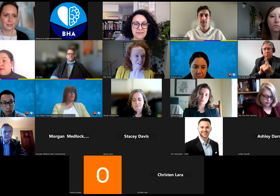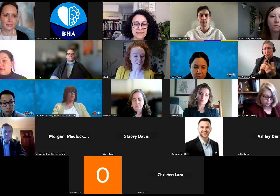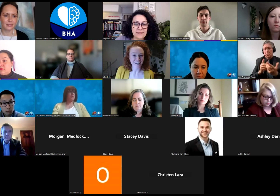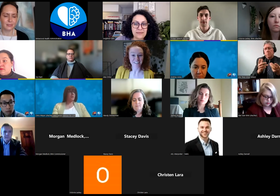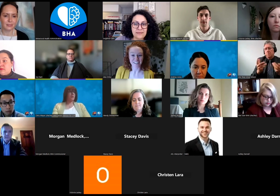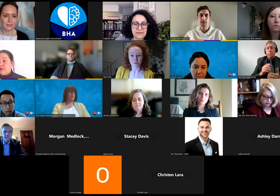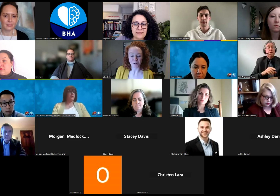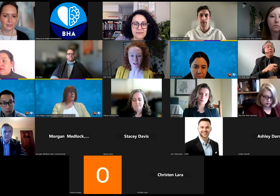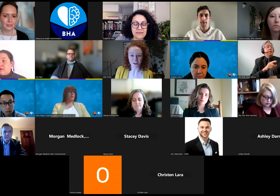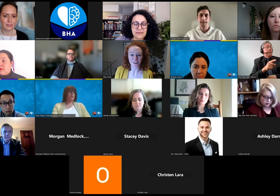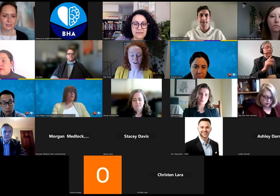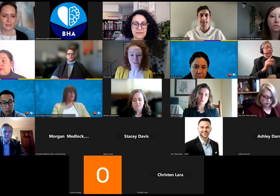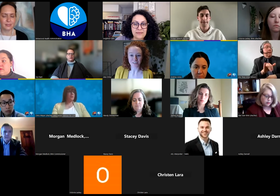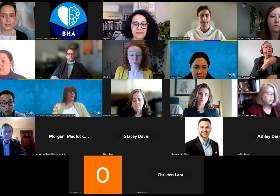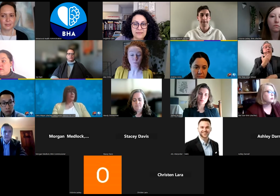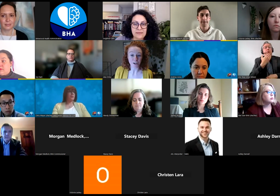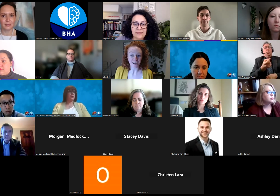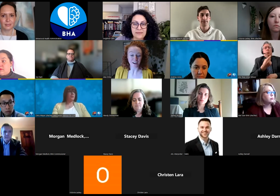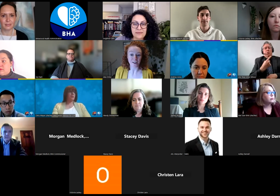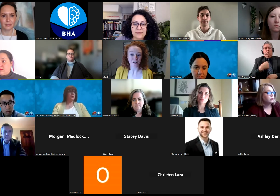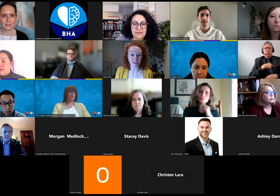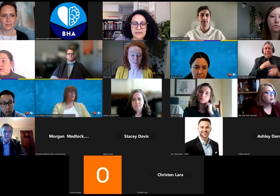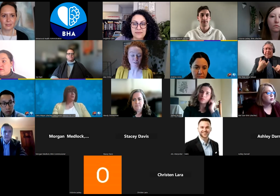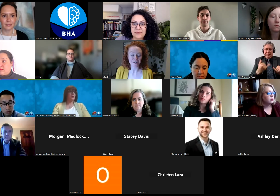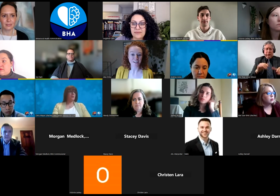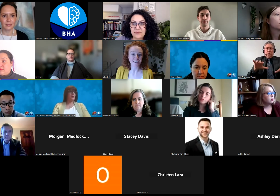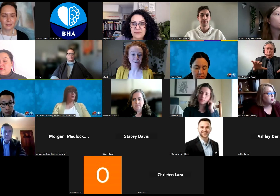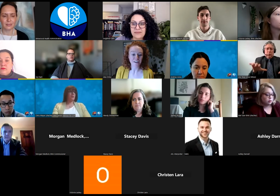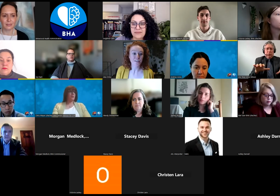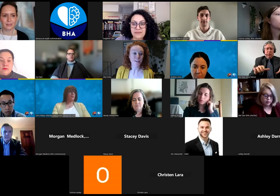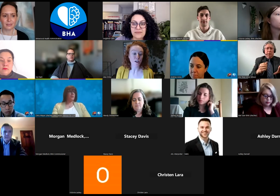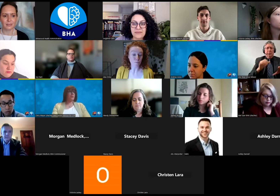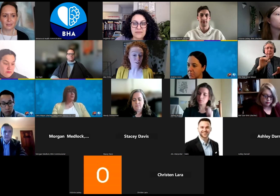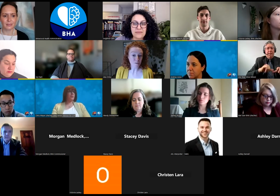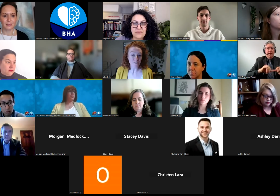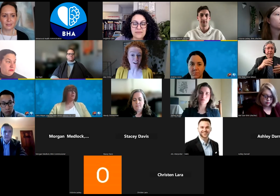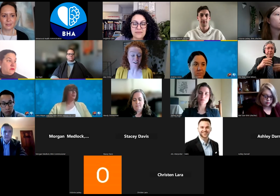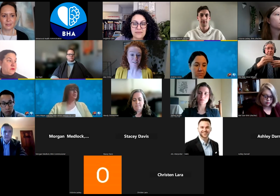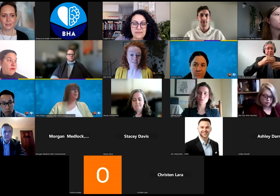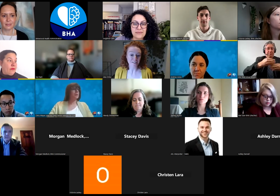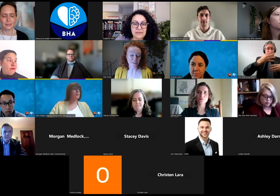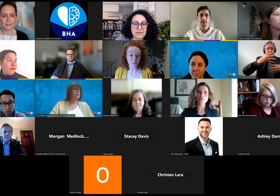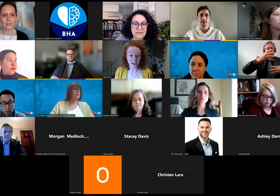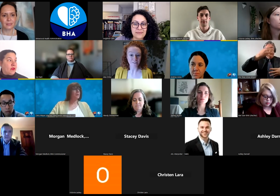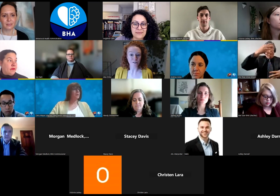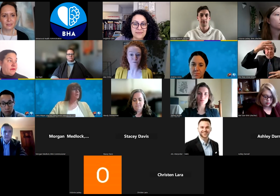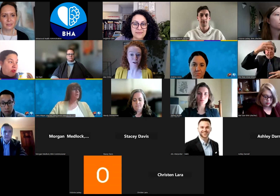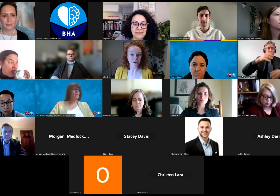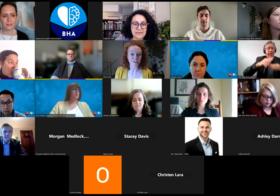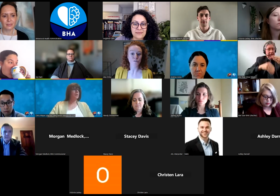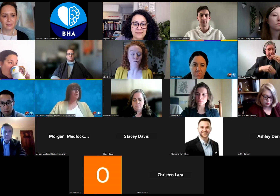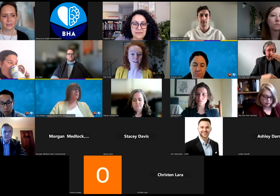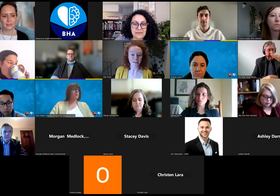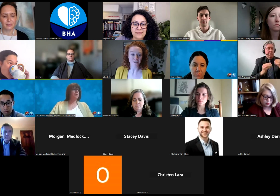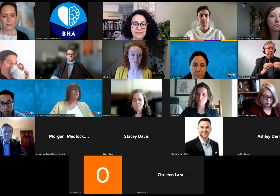Great question, Kelly. We are currently working on expanding the number of providers that we have on